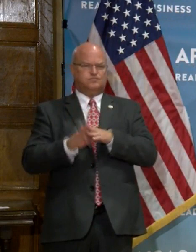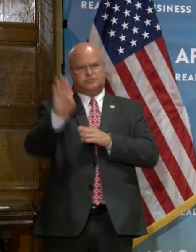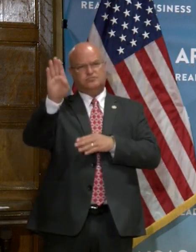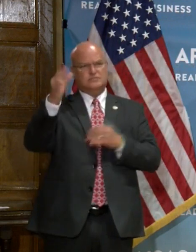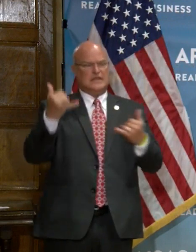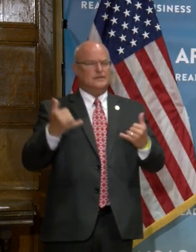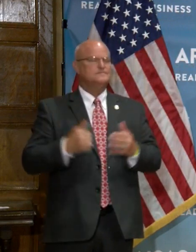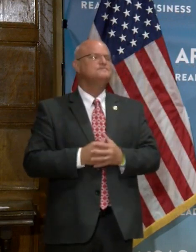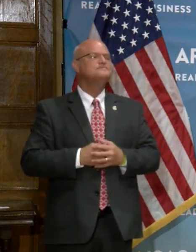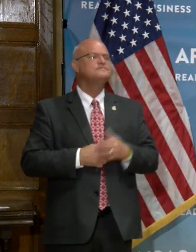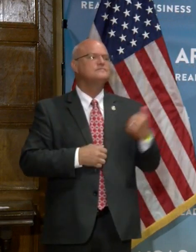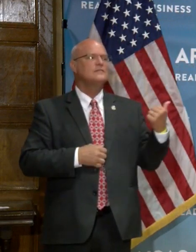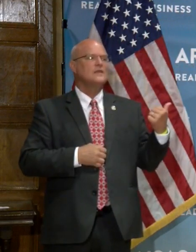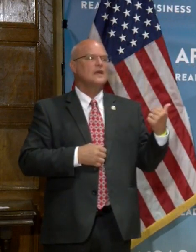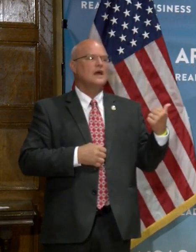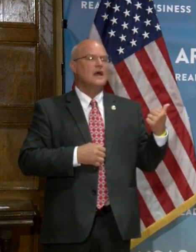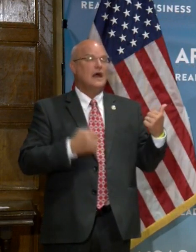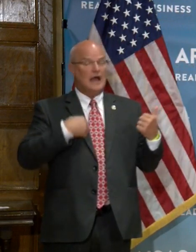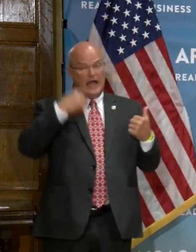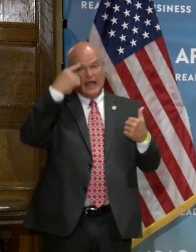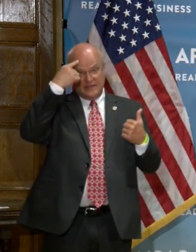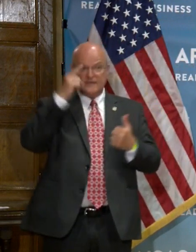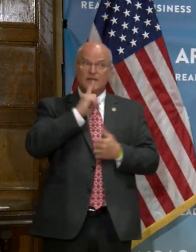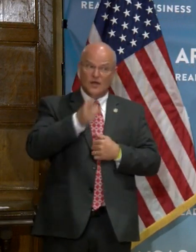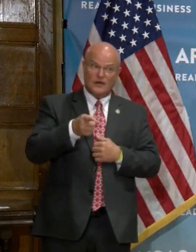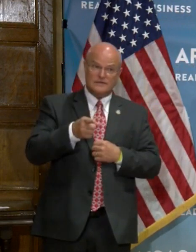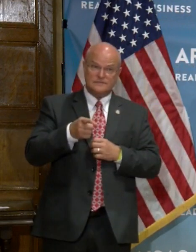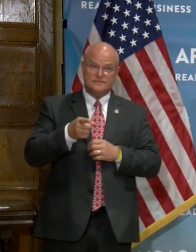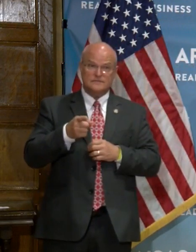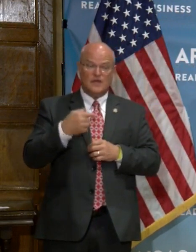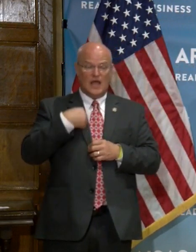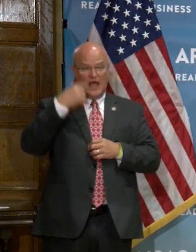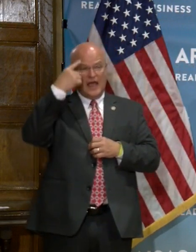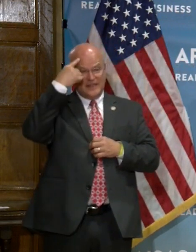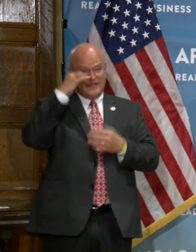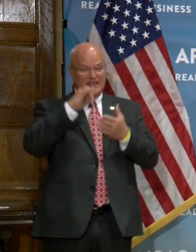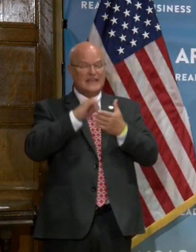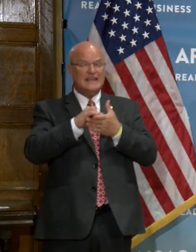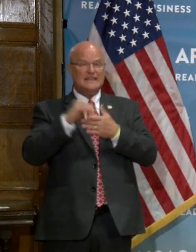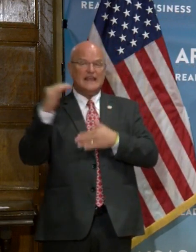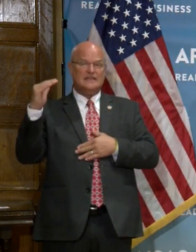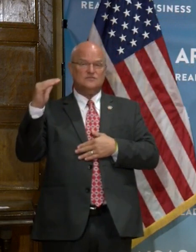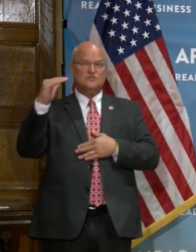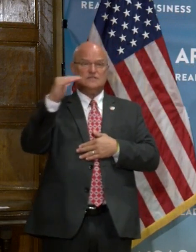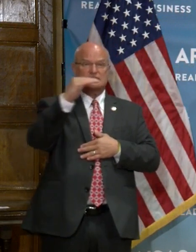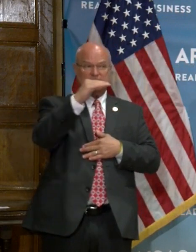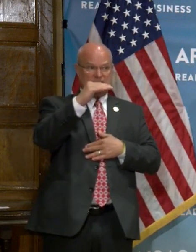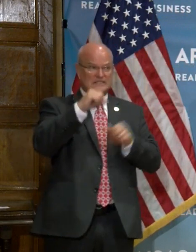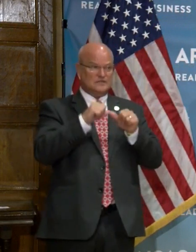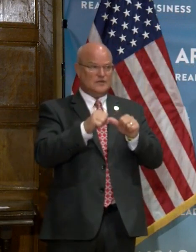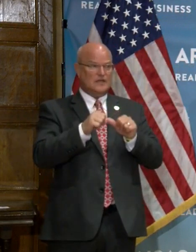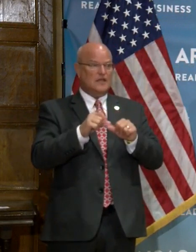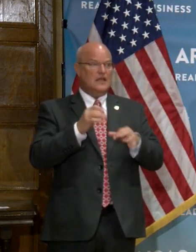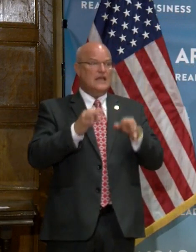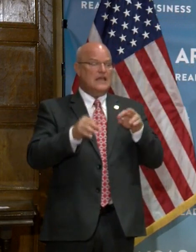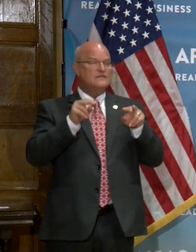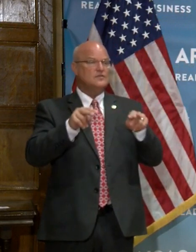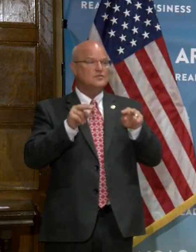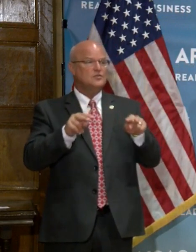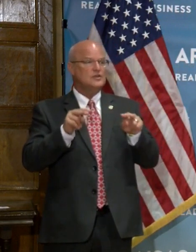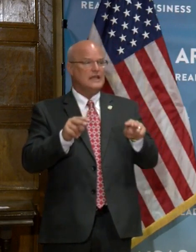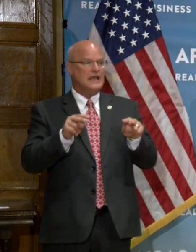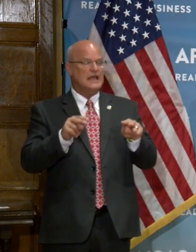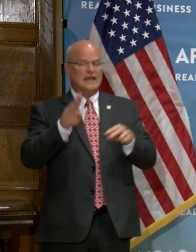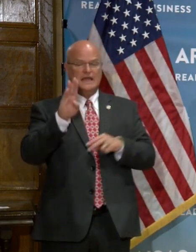like you hoped? Well, I think they are, and so I think that trend is continuing. If you look